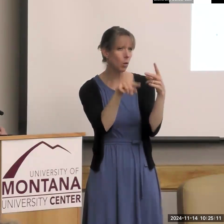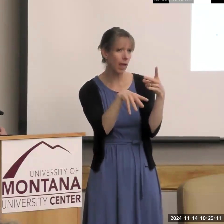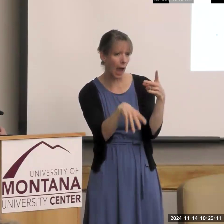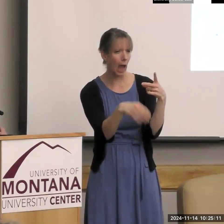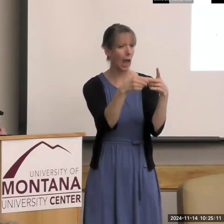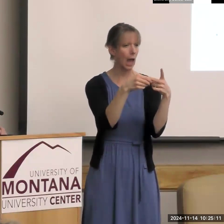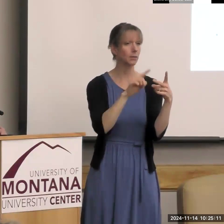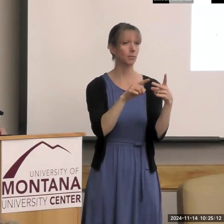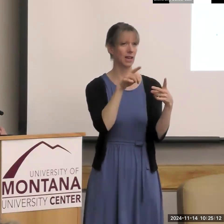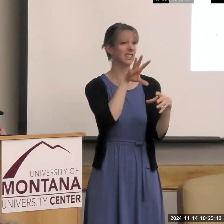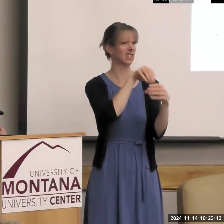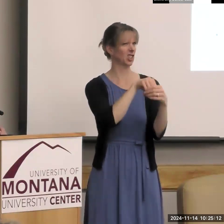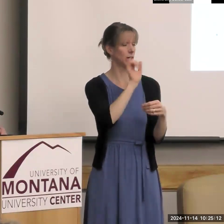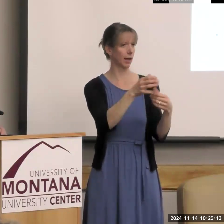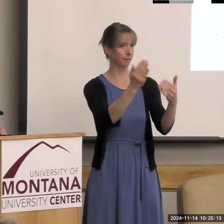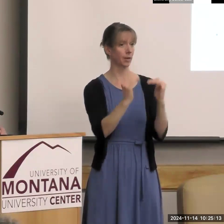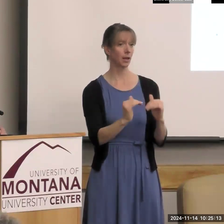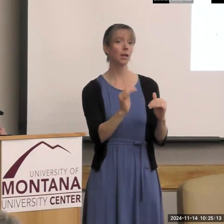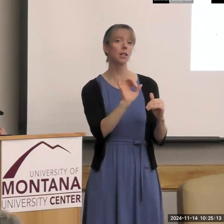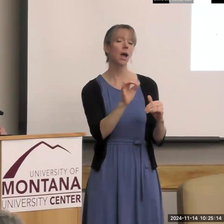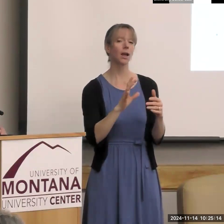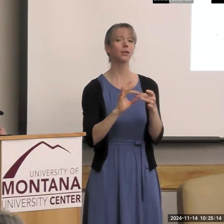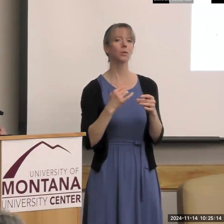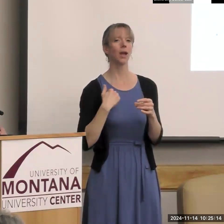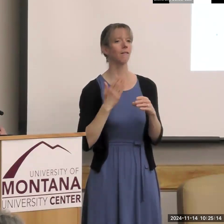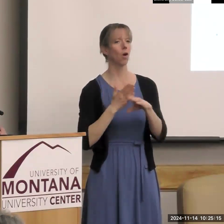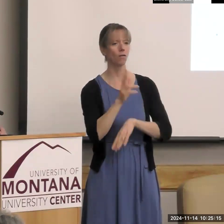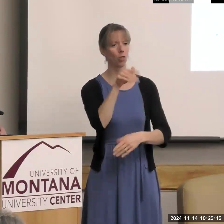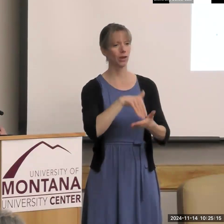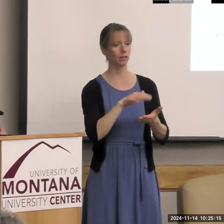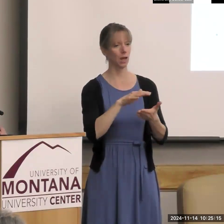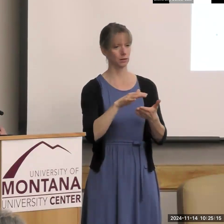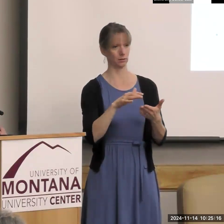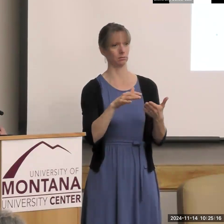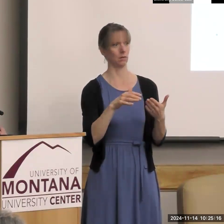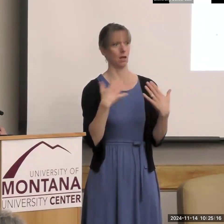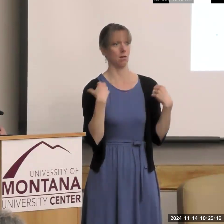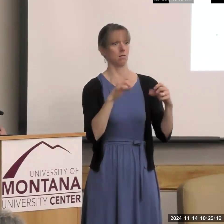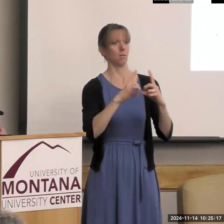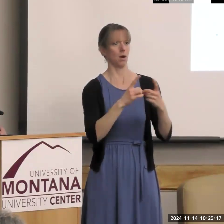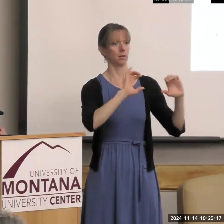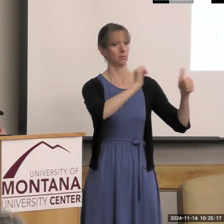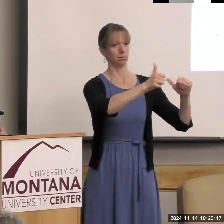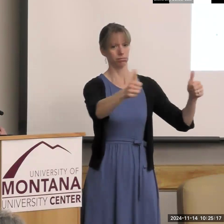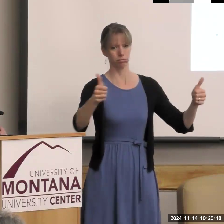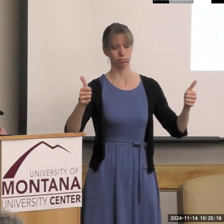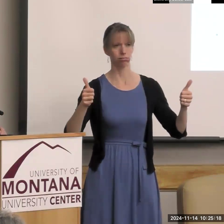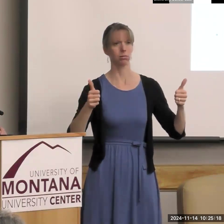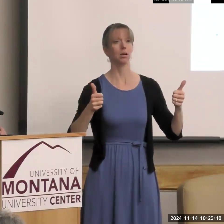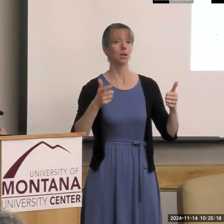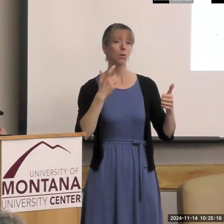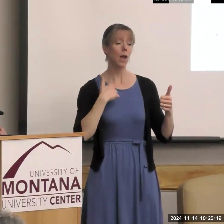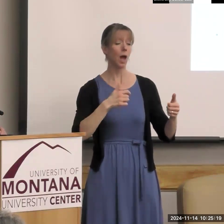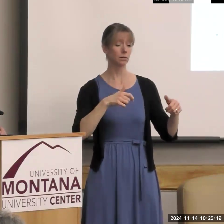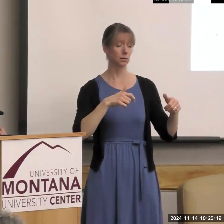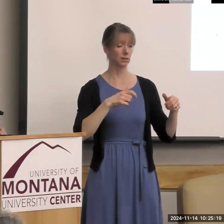but that's in there. As I said, we do have more than 3,000 health departments in the U.S. alone. And even though we have that many